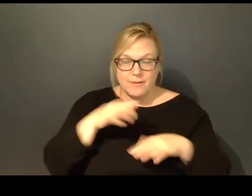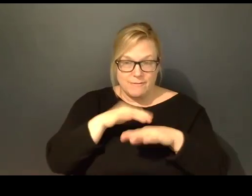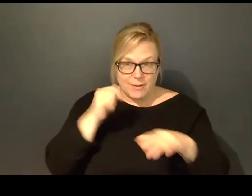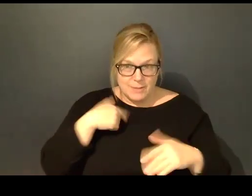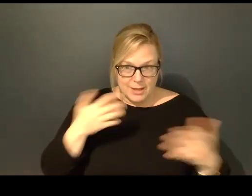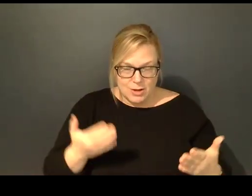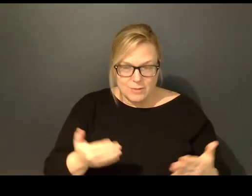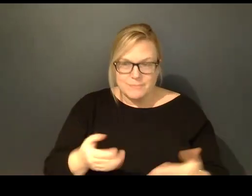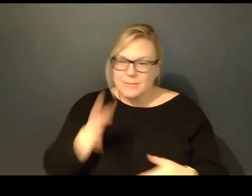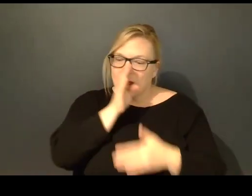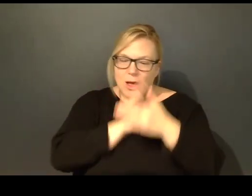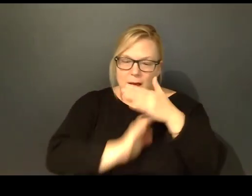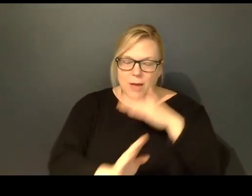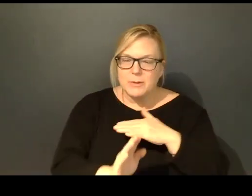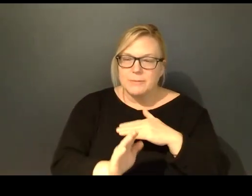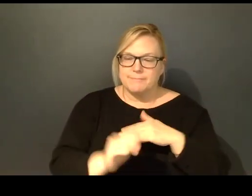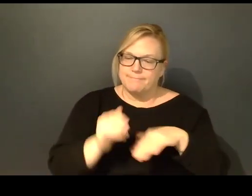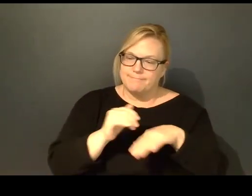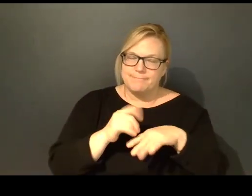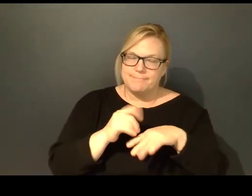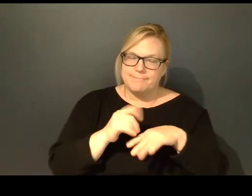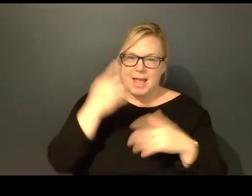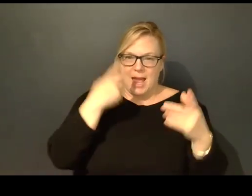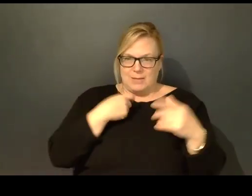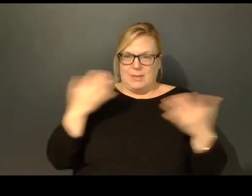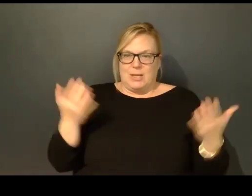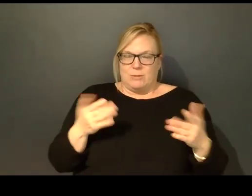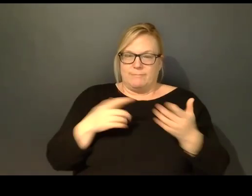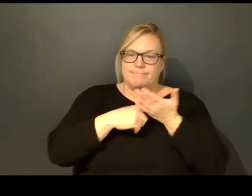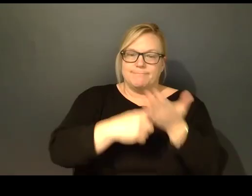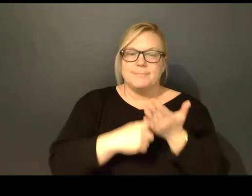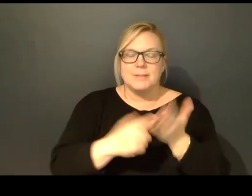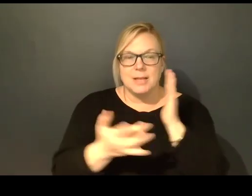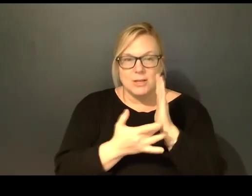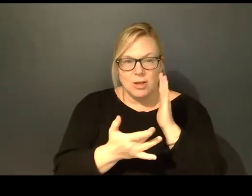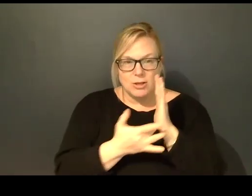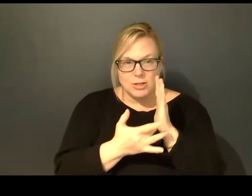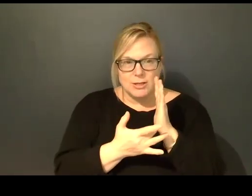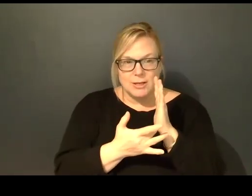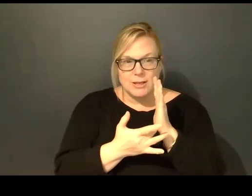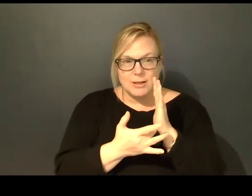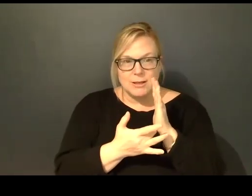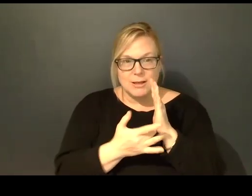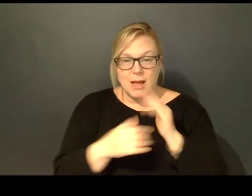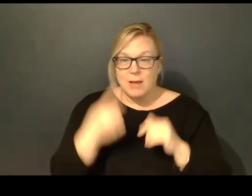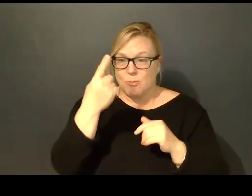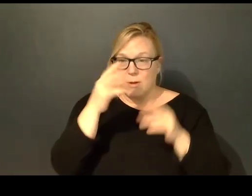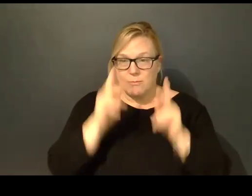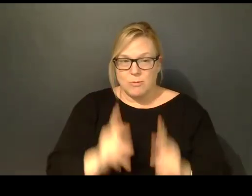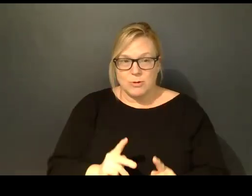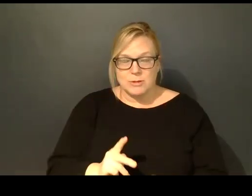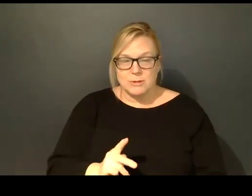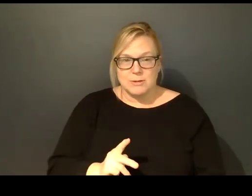humbled to have been asked to be here to speak about technology. Let me prelude with, I am one person of